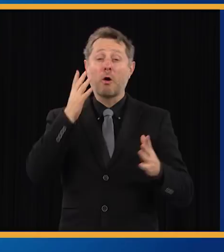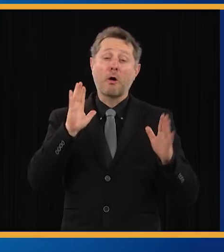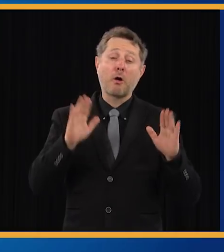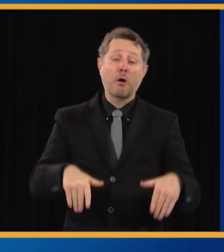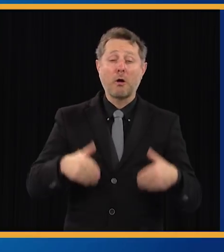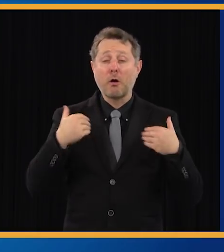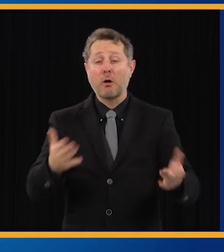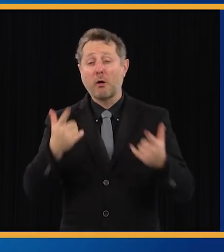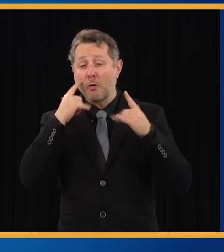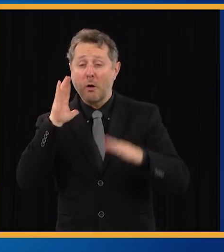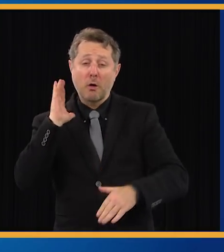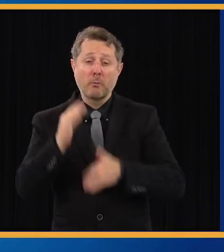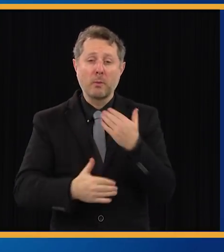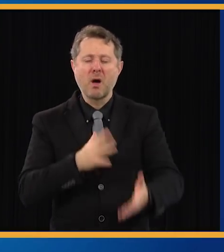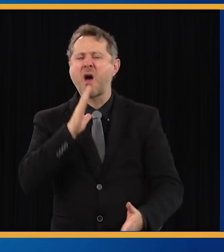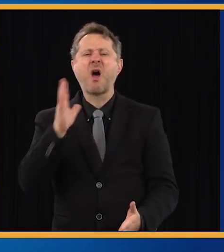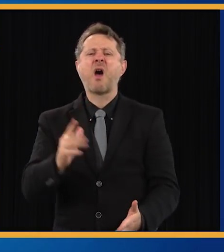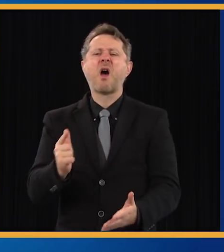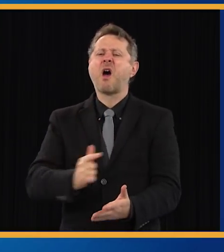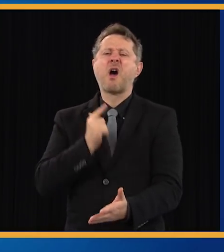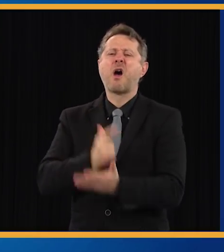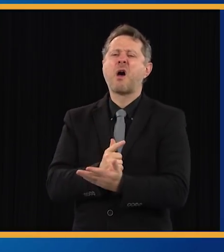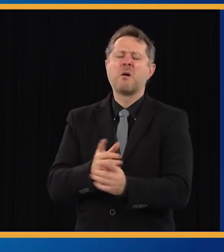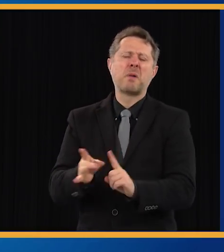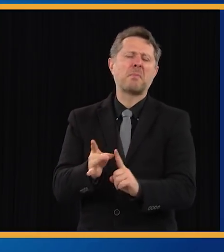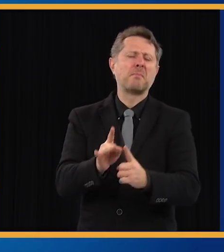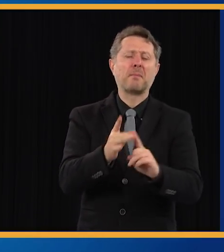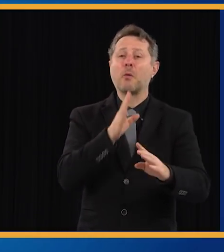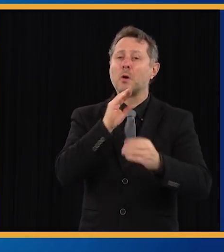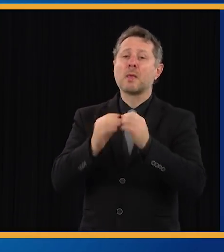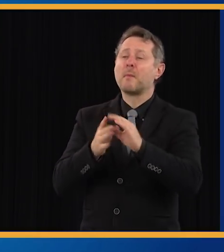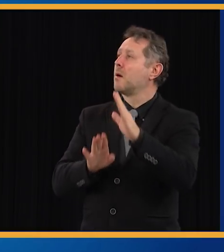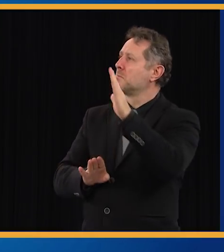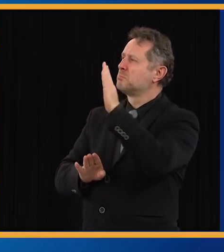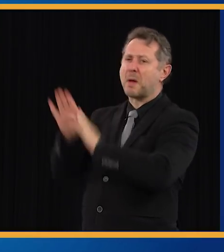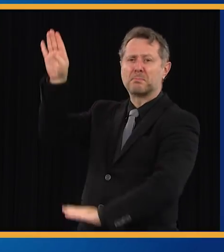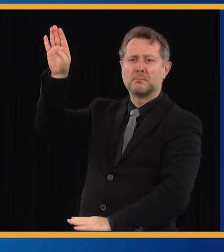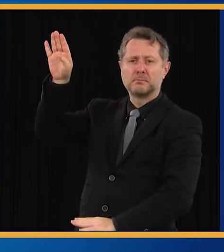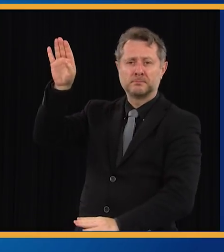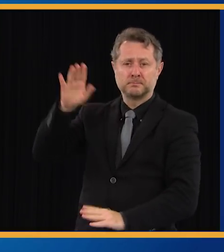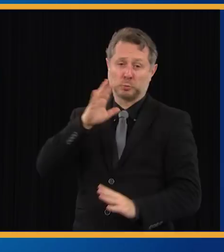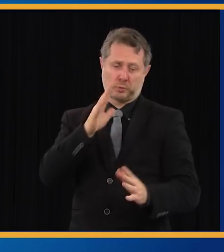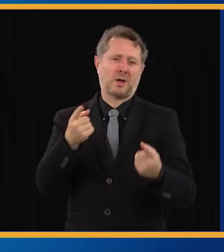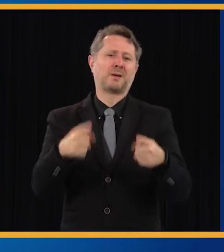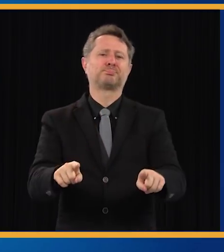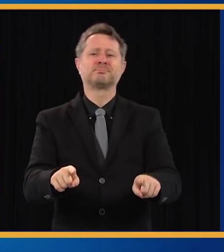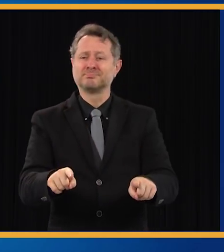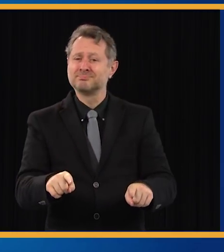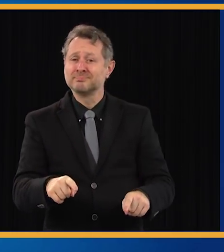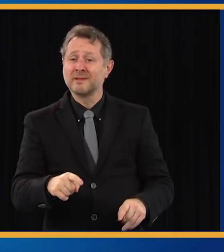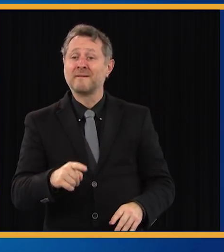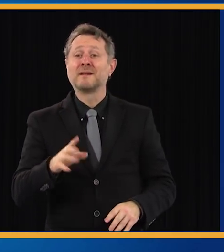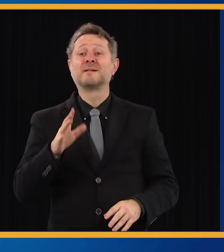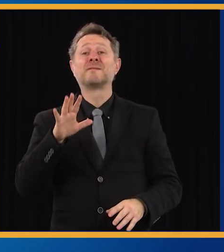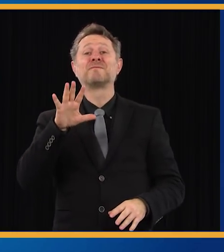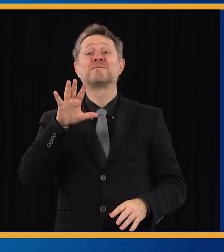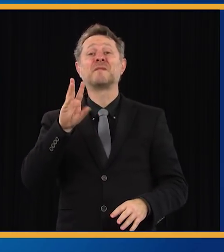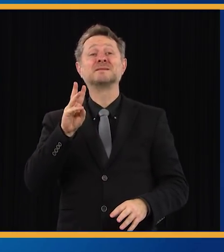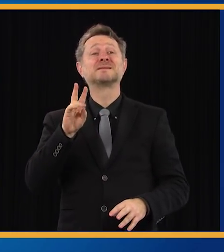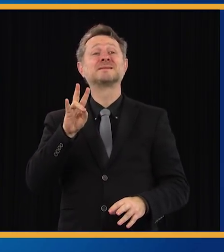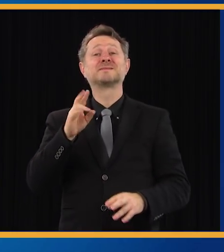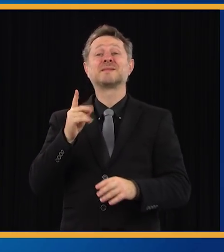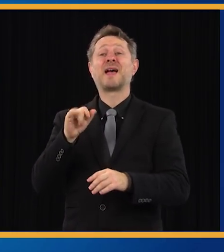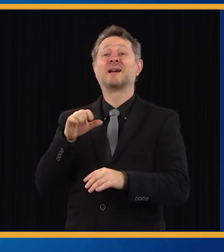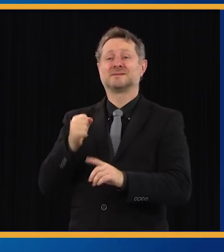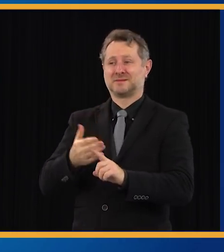rate go right back to where it was. We'll be right back to where we were 58 days ago, and nobody wants to do